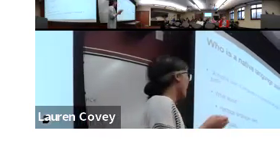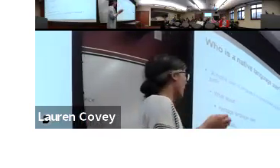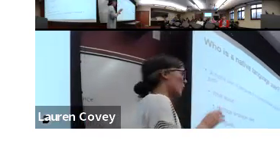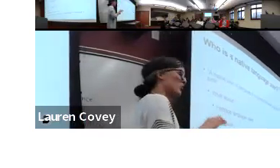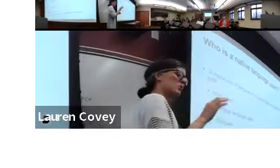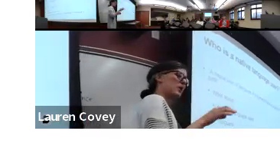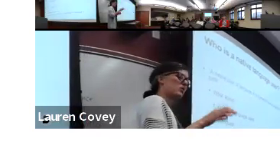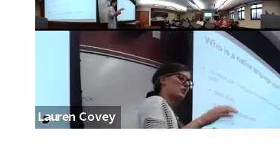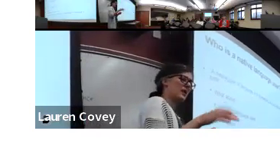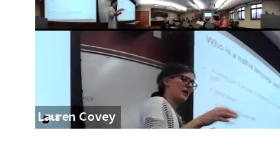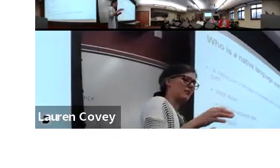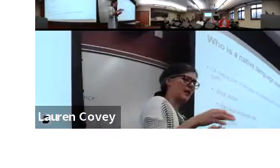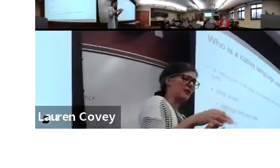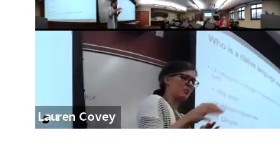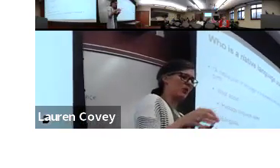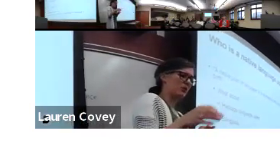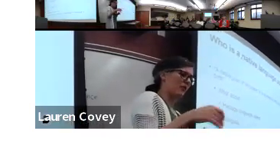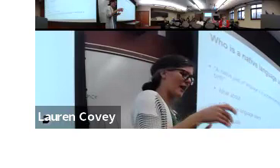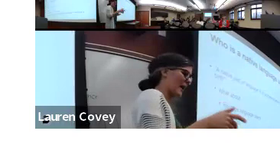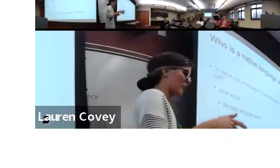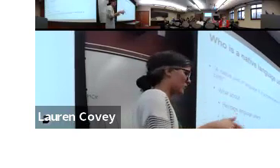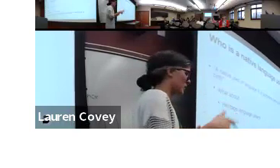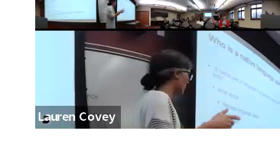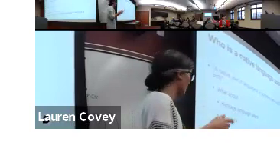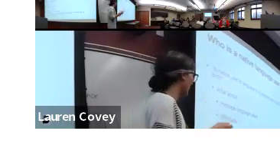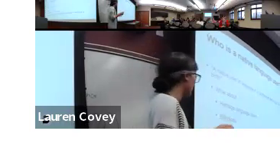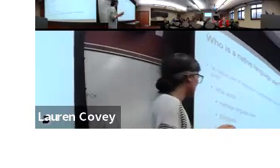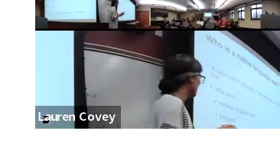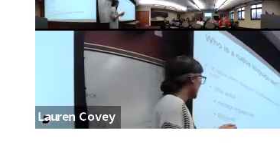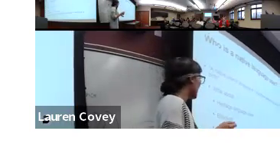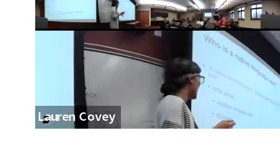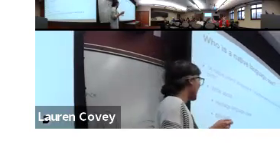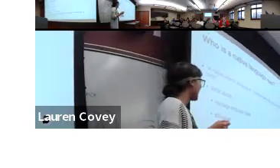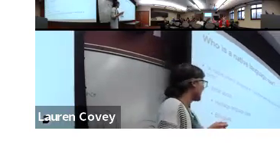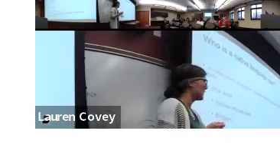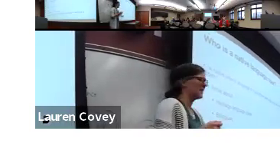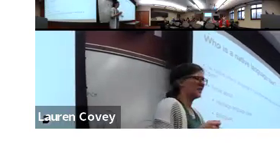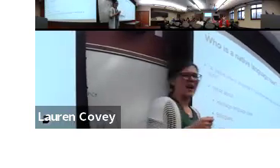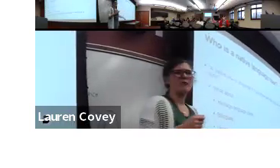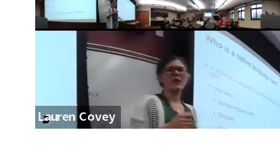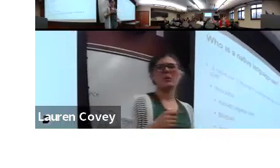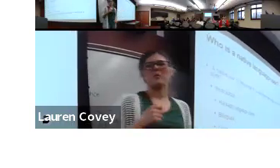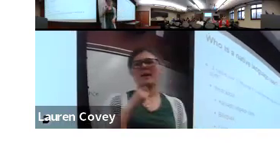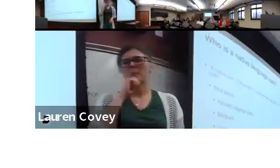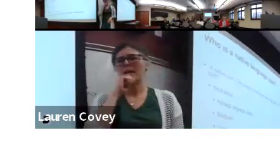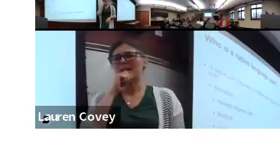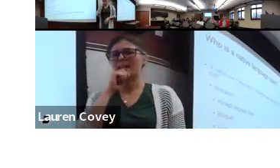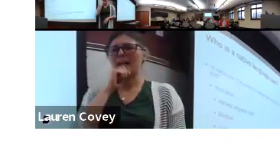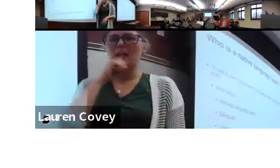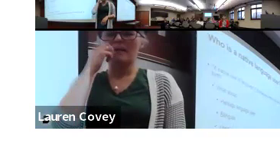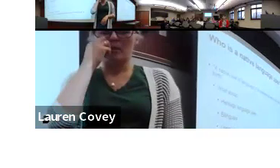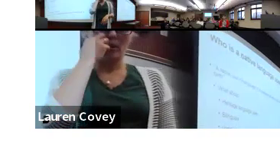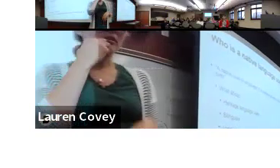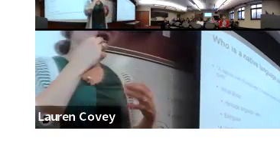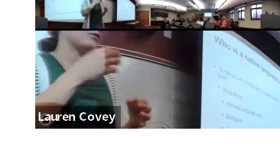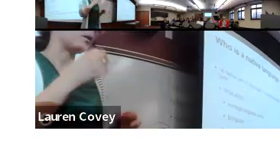it up. Are those speakers native speakers of that language that's being revitalized? And then a real problematic place is